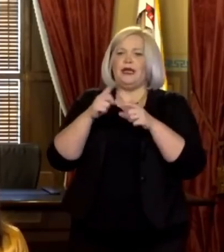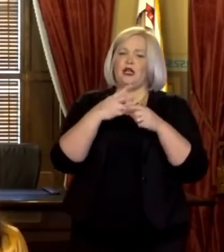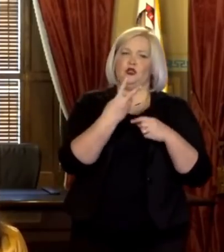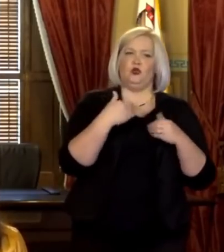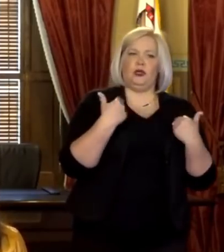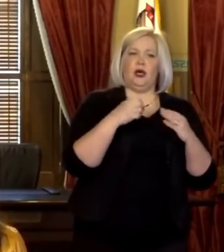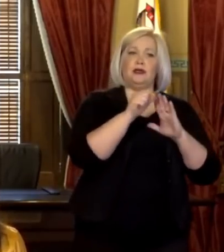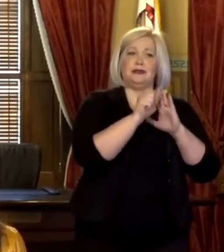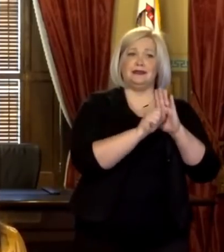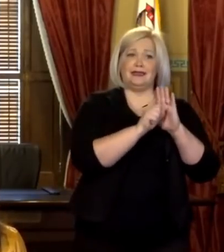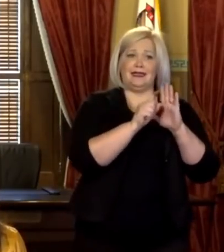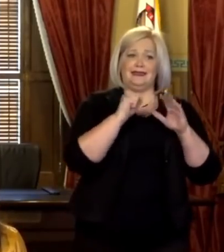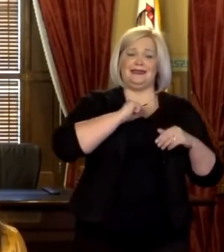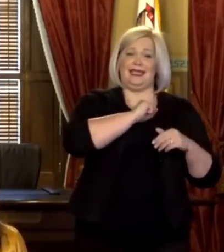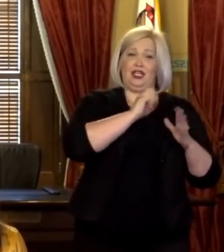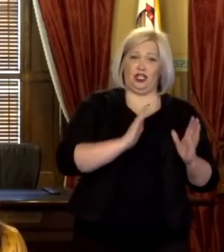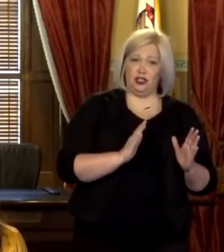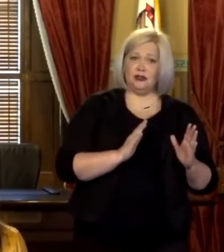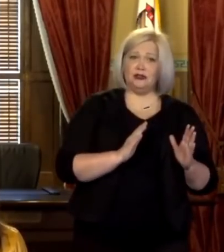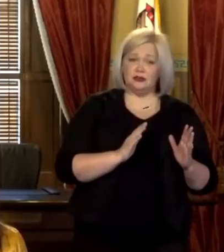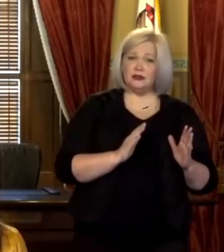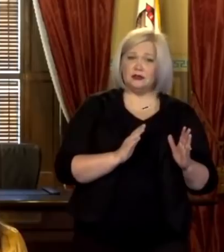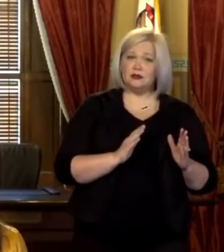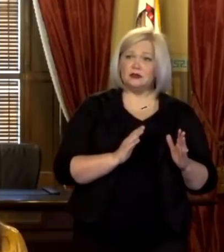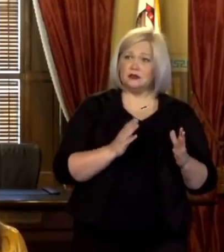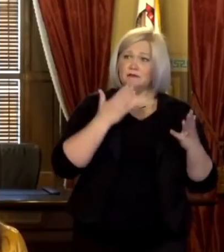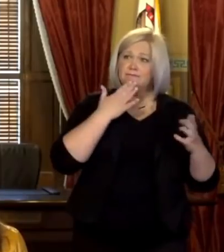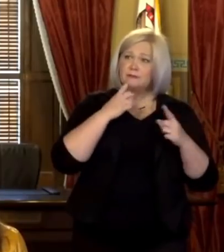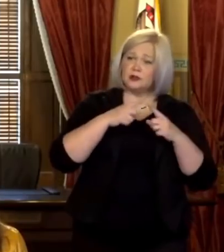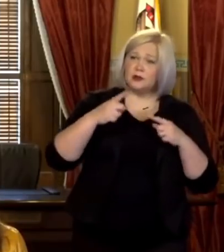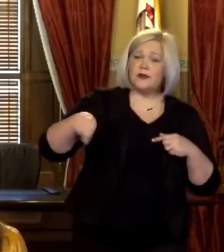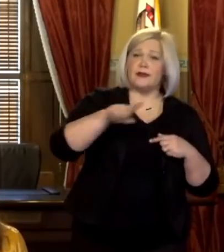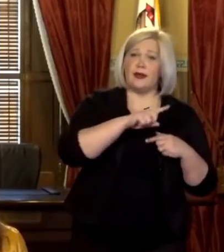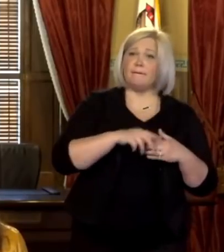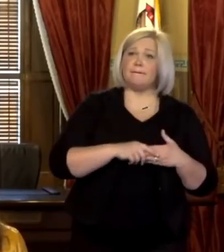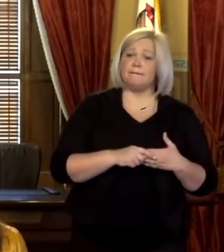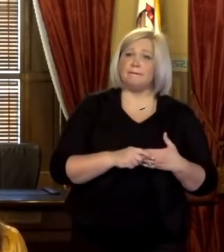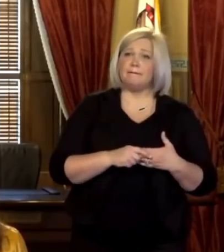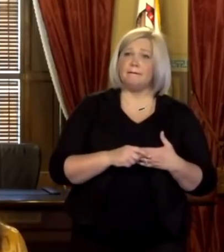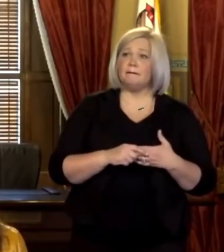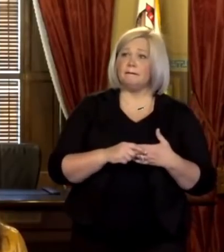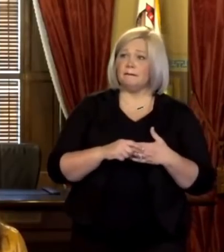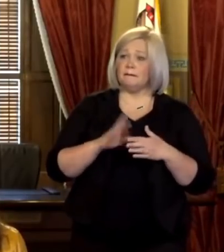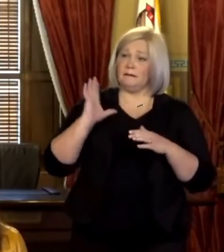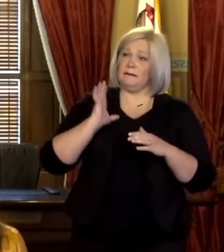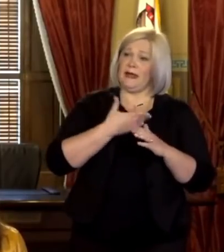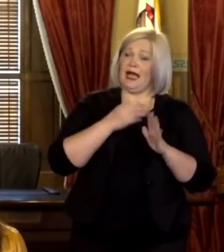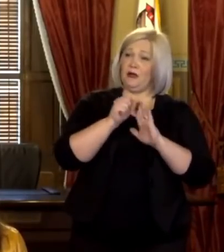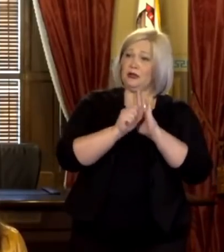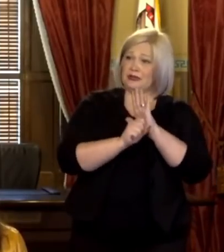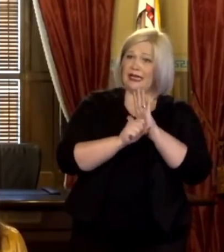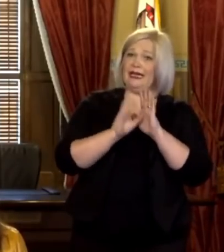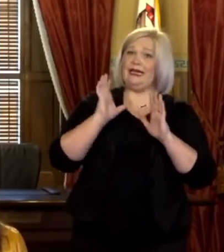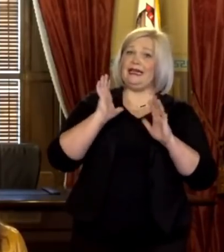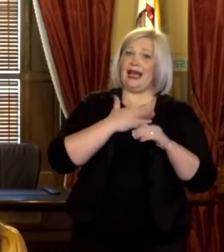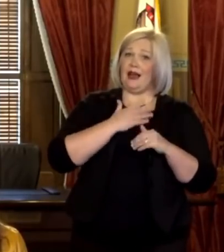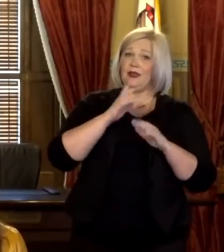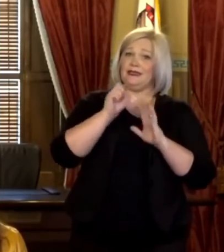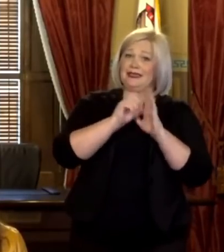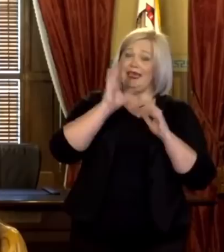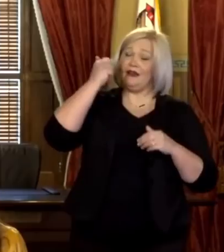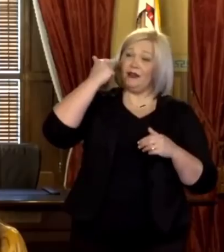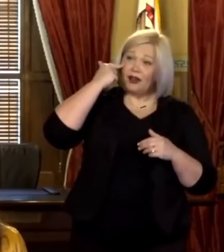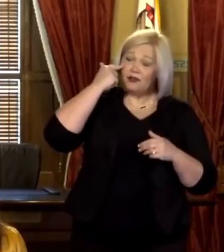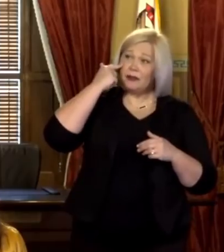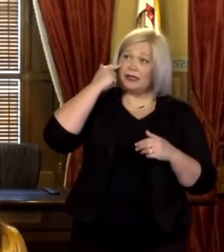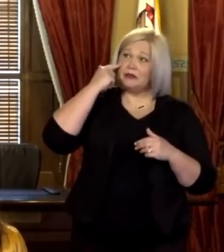U.S. senators. And so we've gotten a lot, I think, accomplished in terms of building a